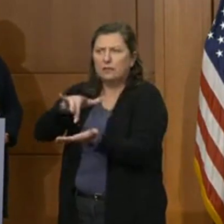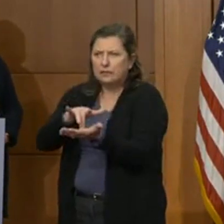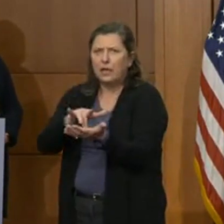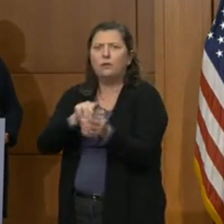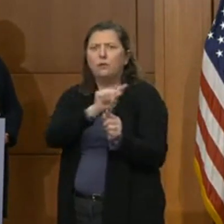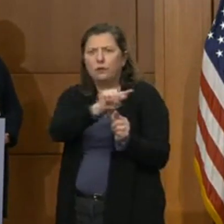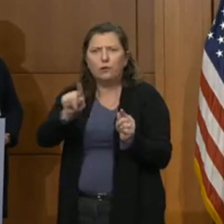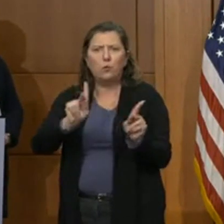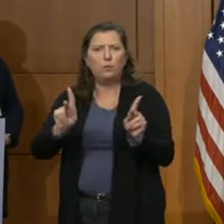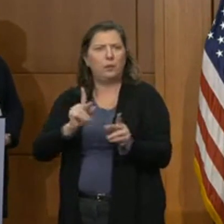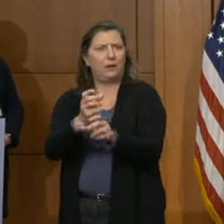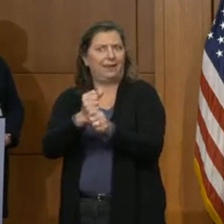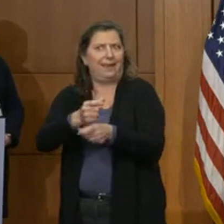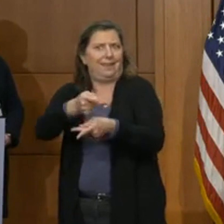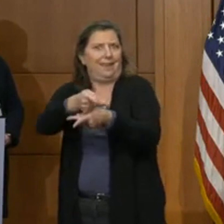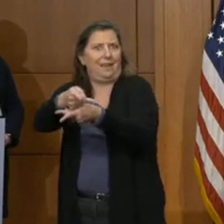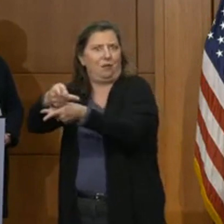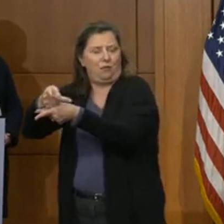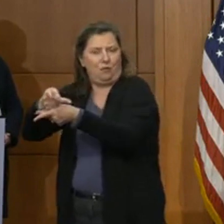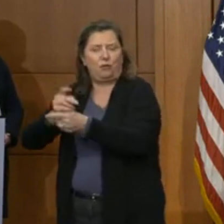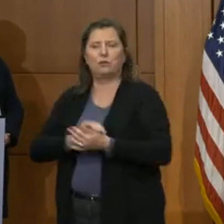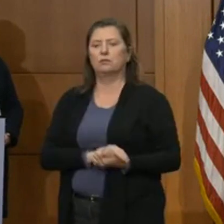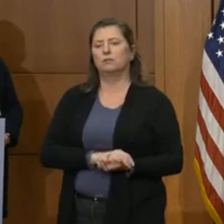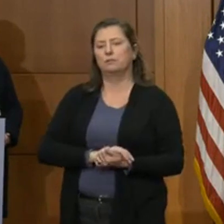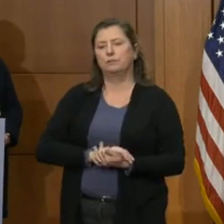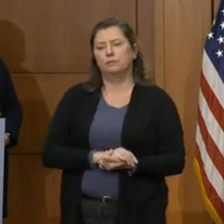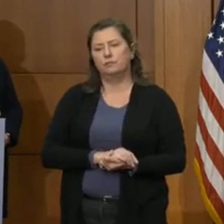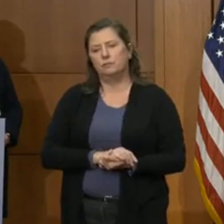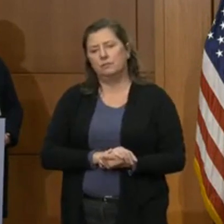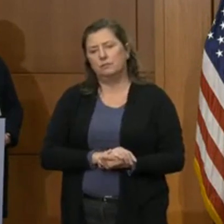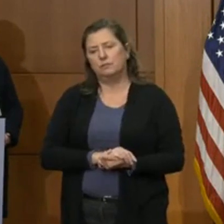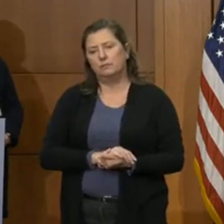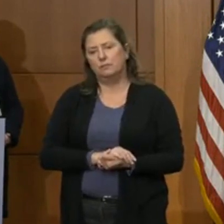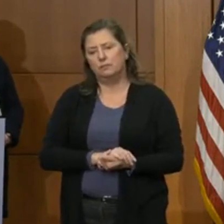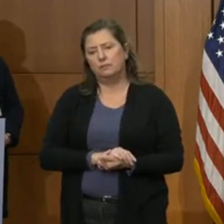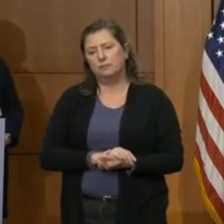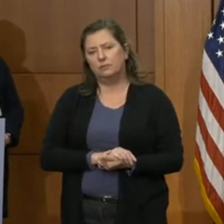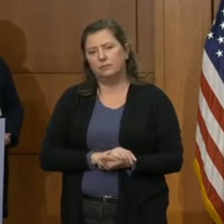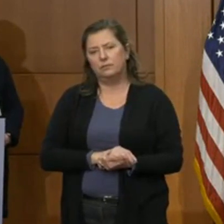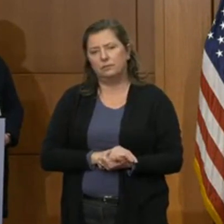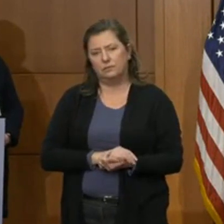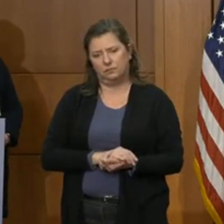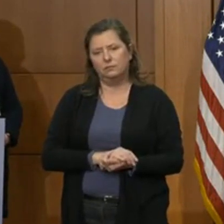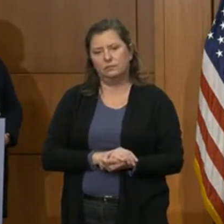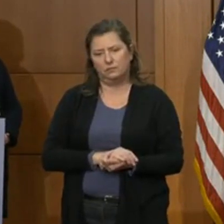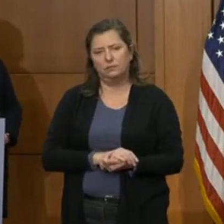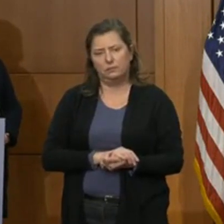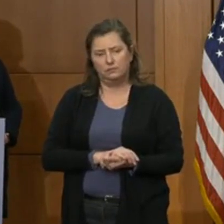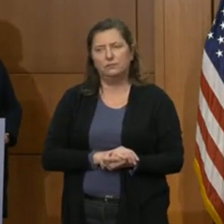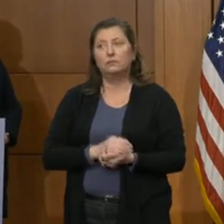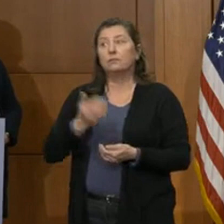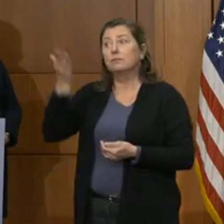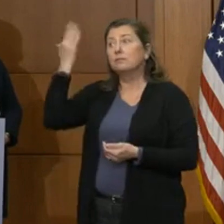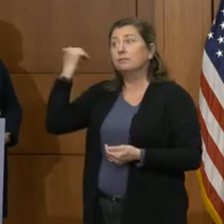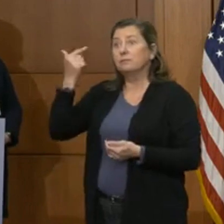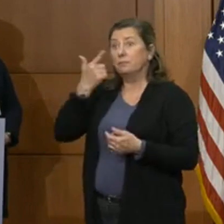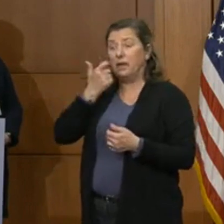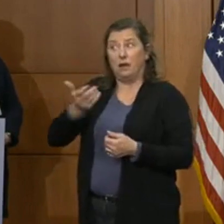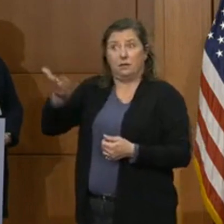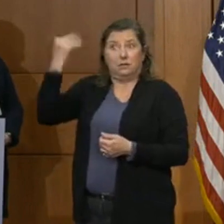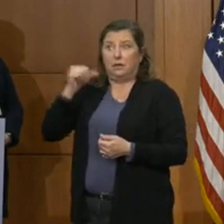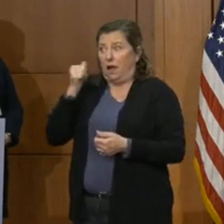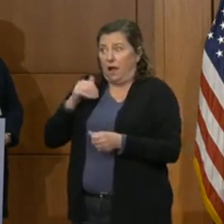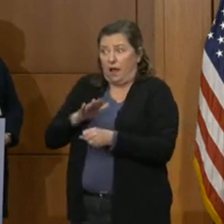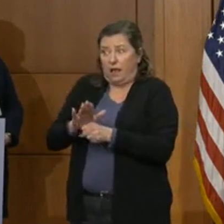are getting care. And I think one of the other aspects is that because of shortages in the past and the long turnaround